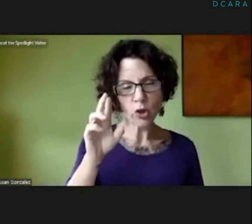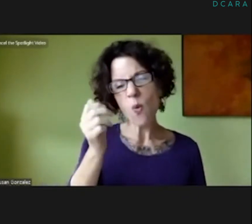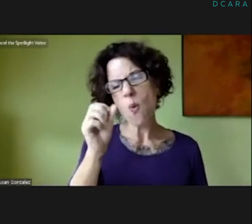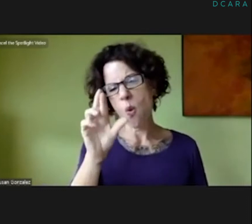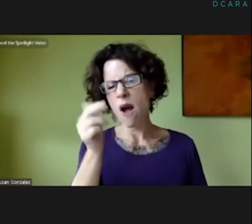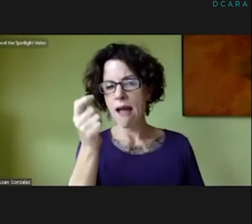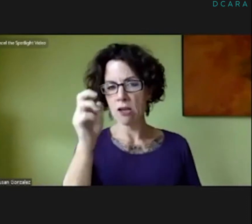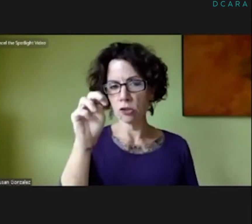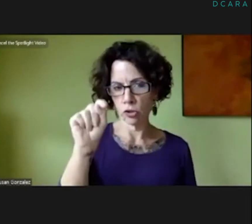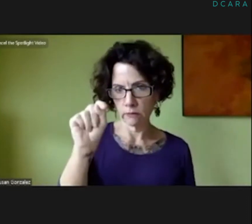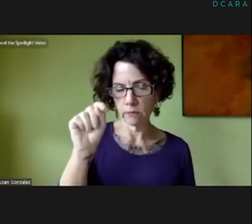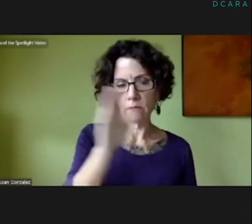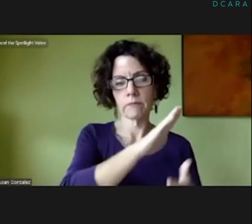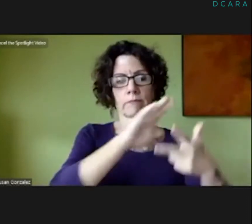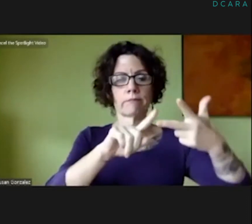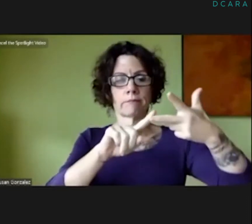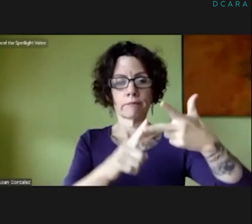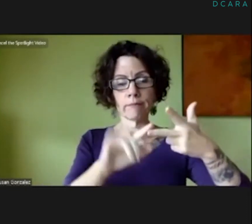executor or agent,